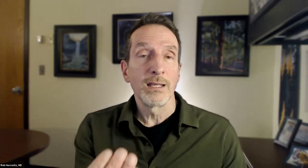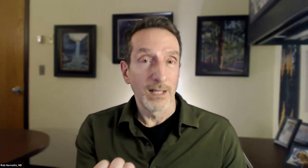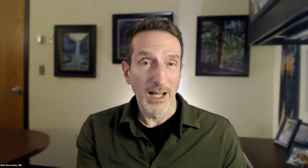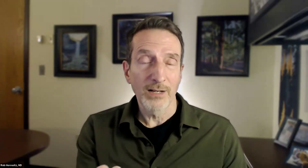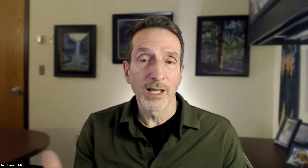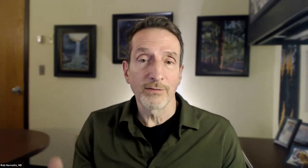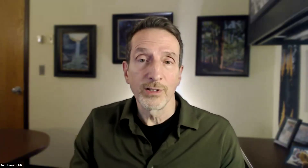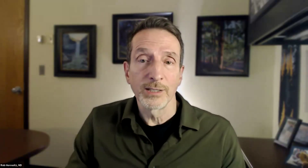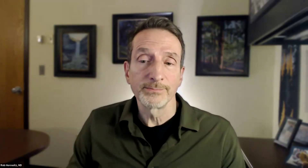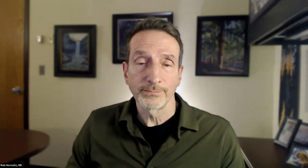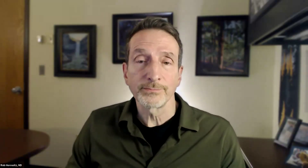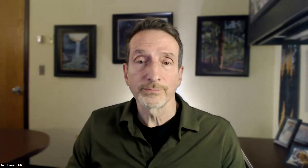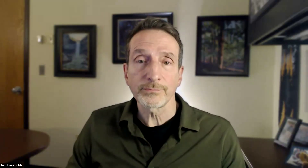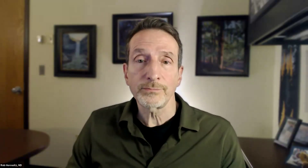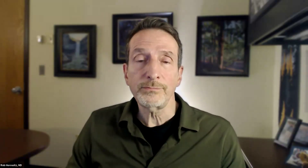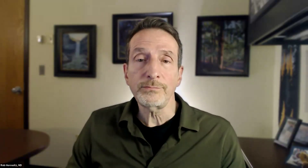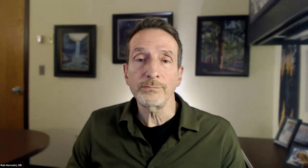stands. And I honor that fully.